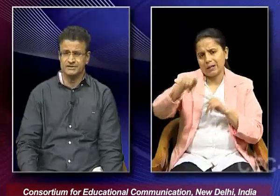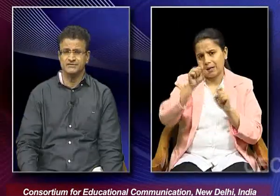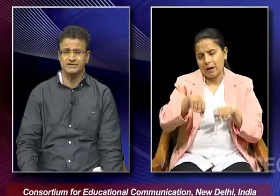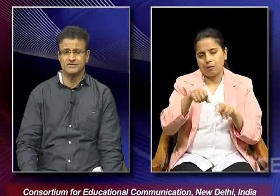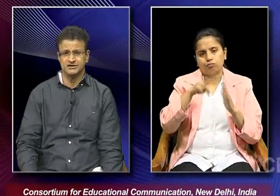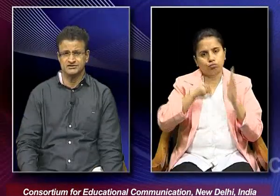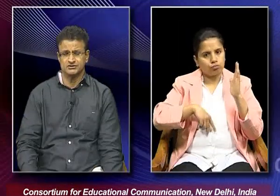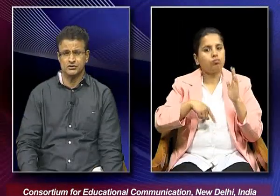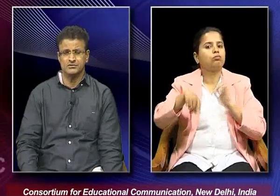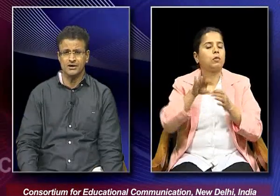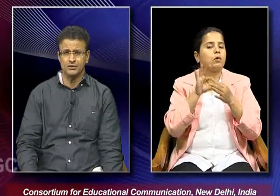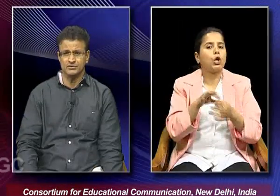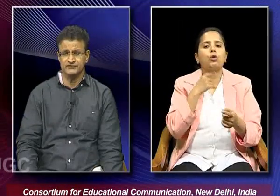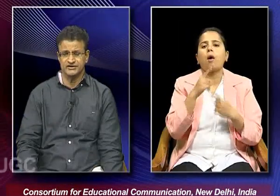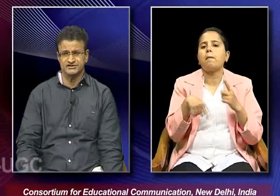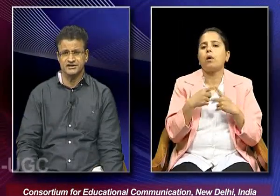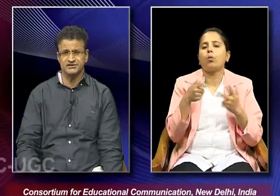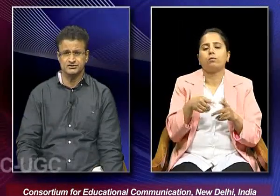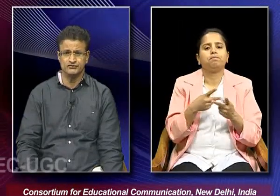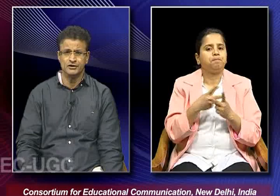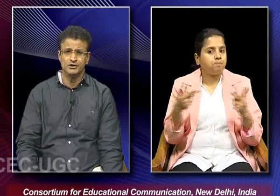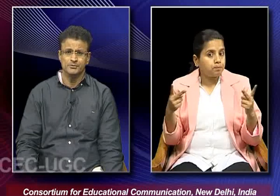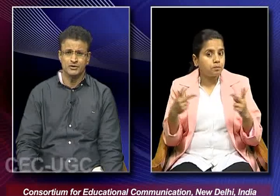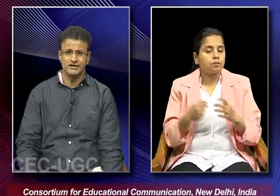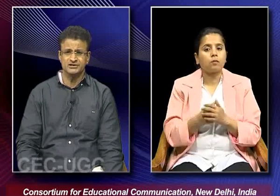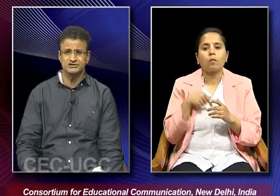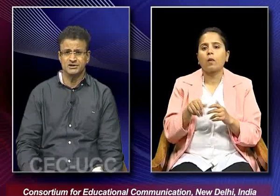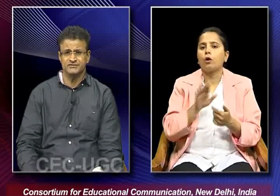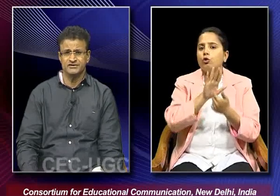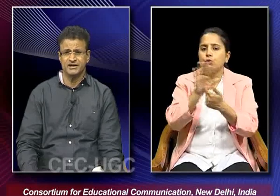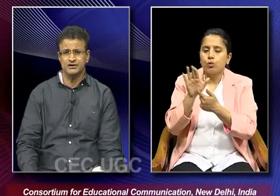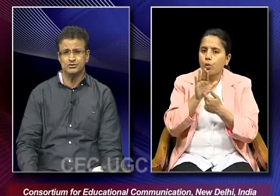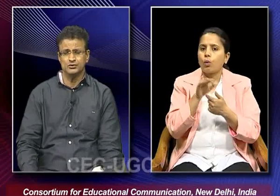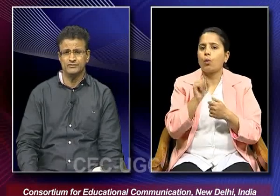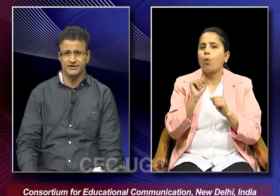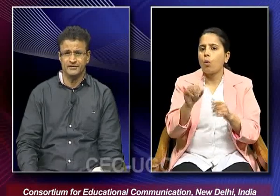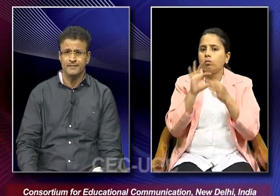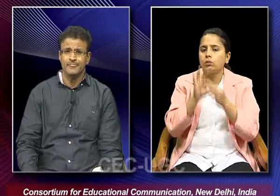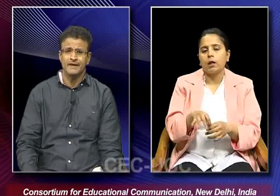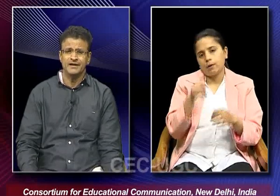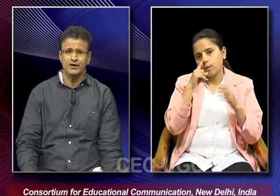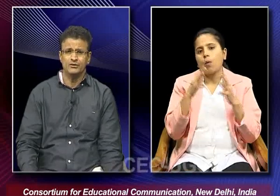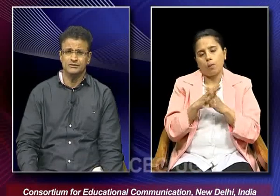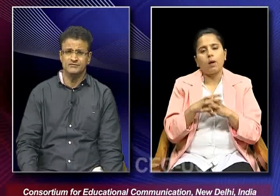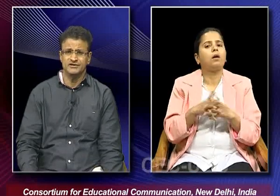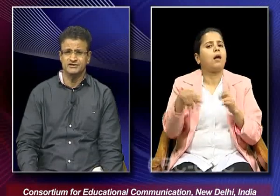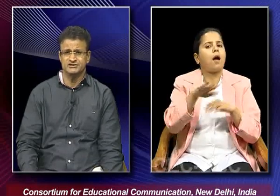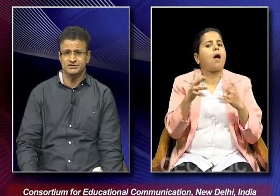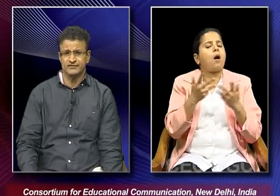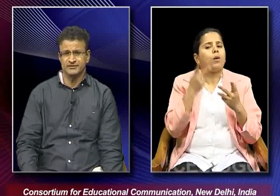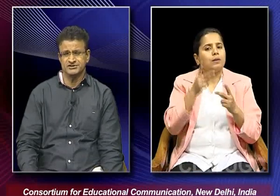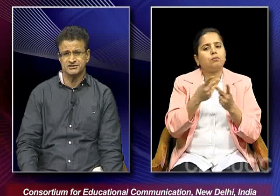refer when one is talking about the various kinds of portrayals with regard to women, and how the